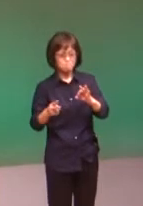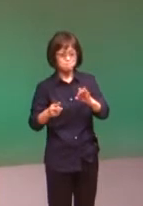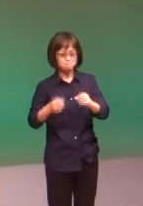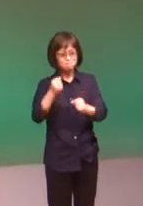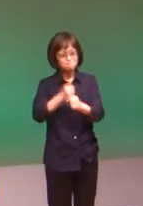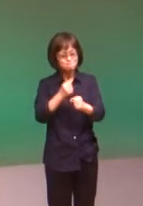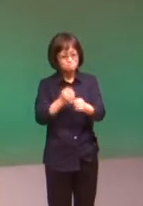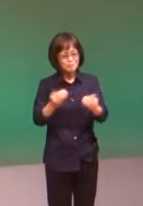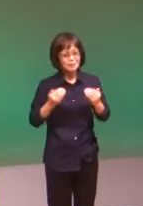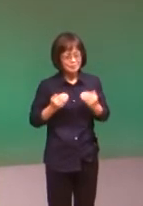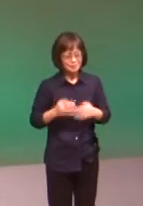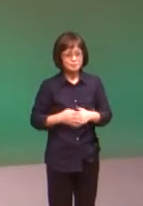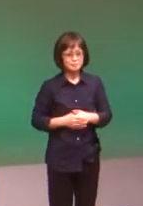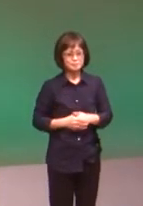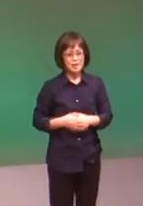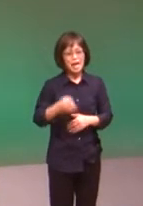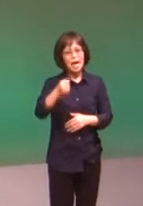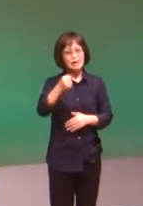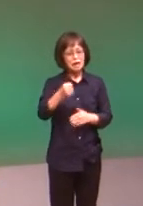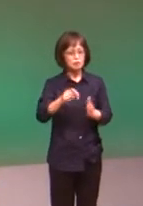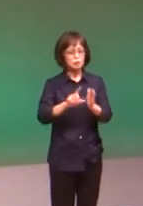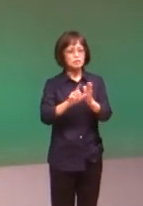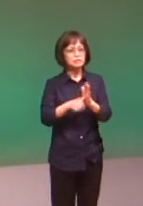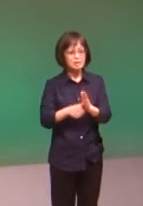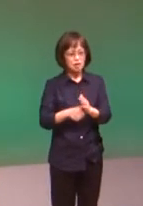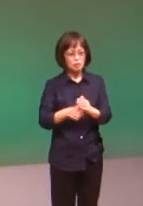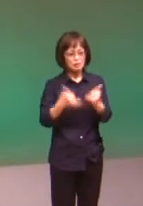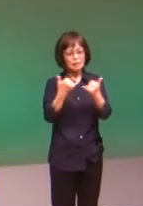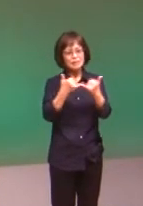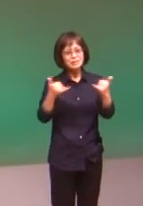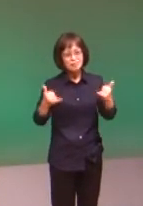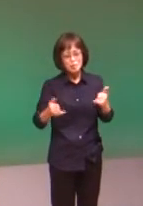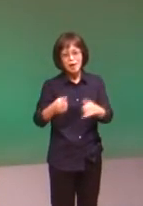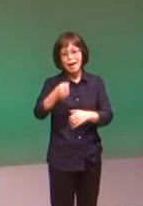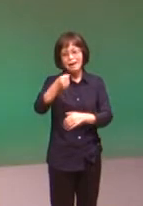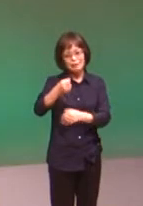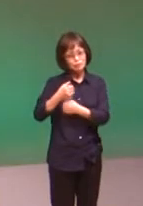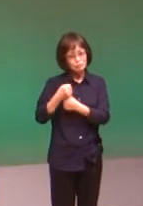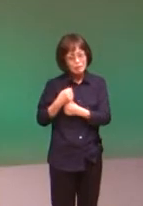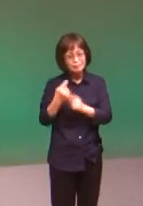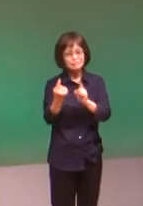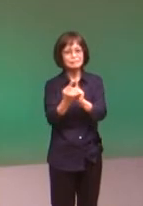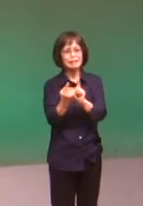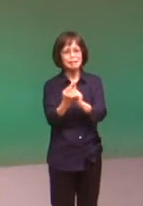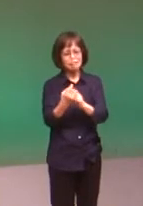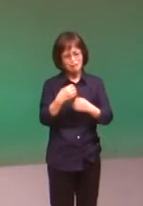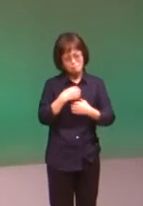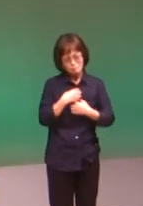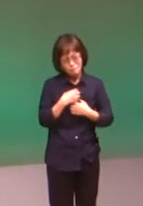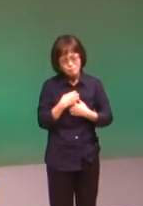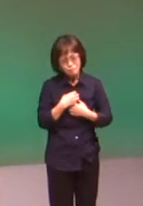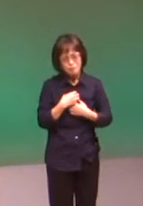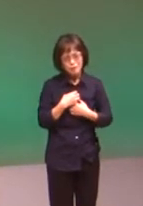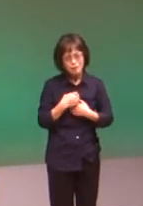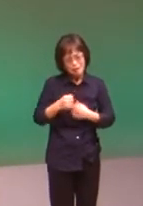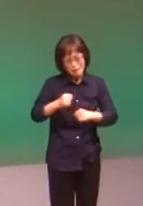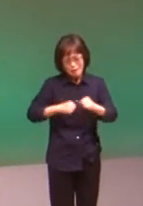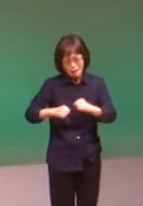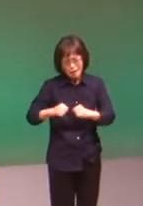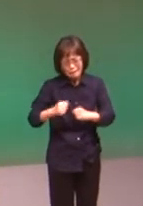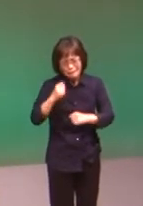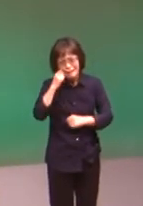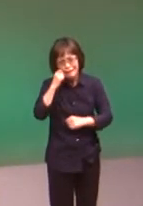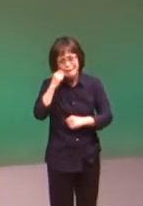In the nuclear age, humankind must not be passive in the face of the threat posed by nuclear